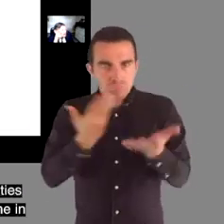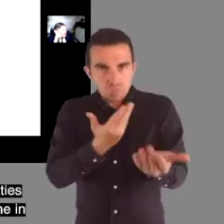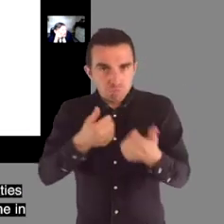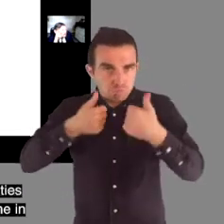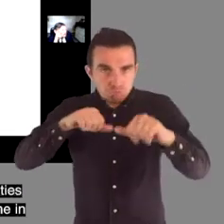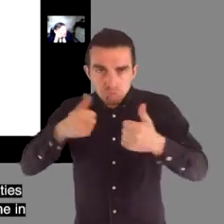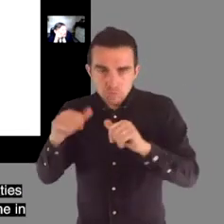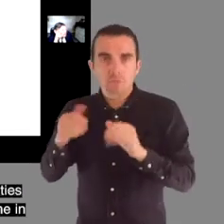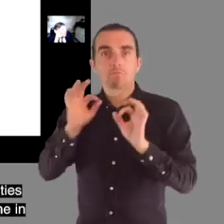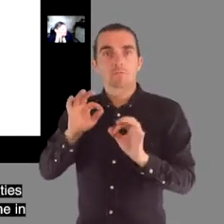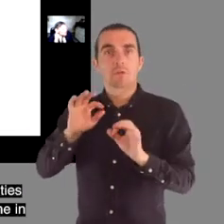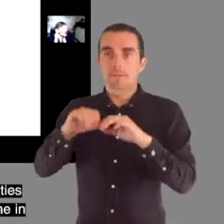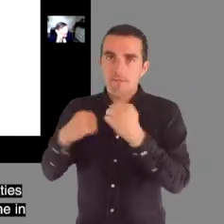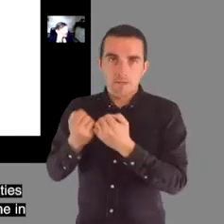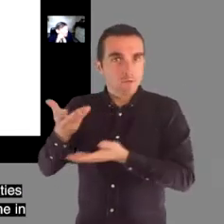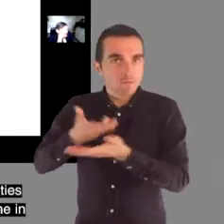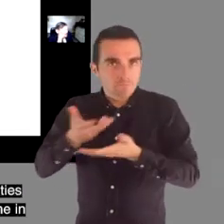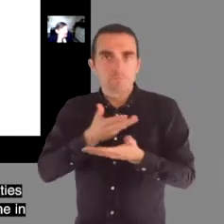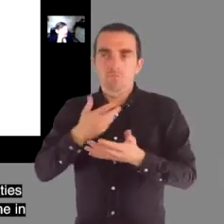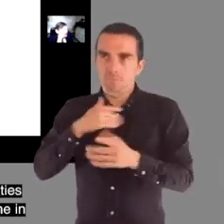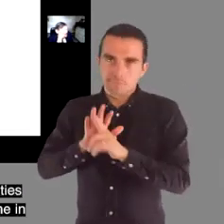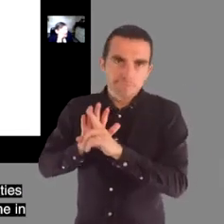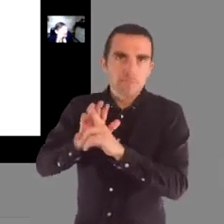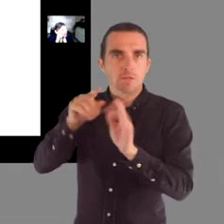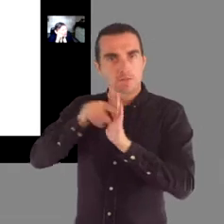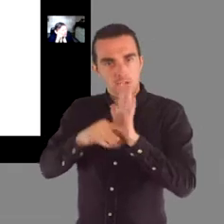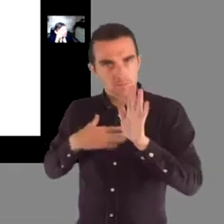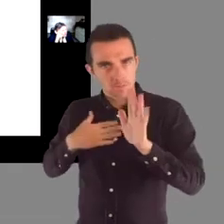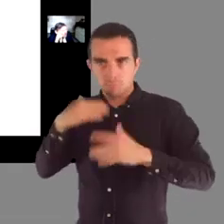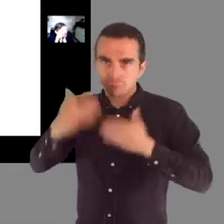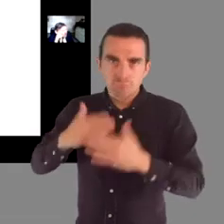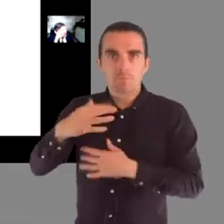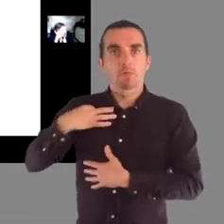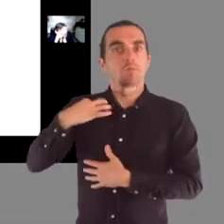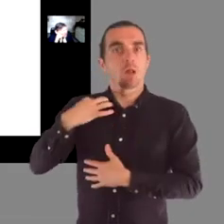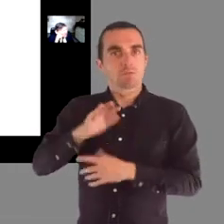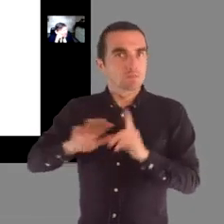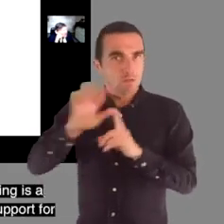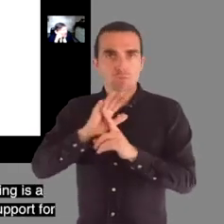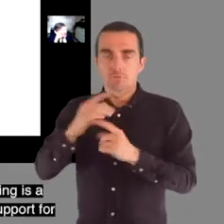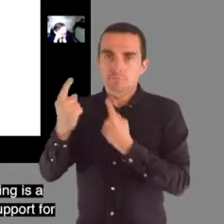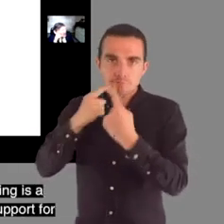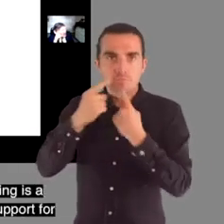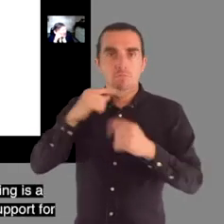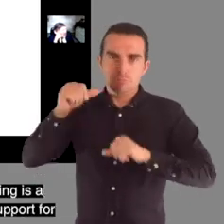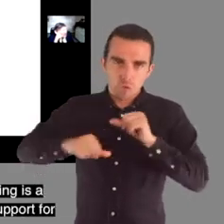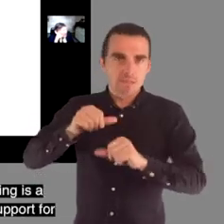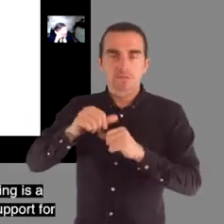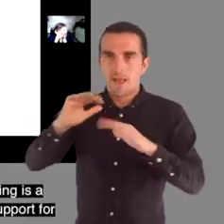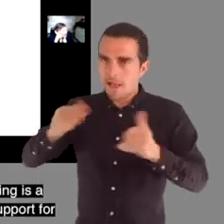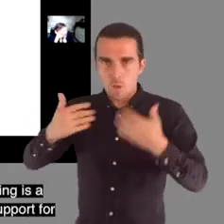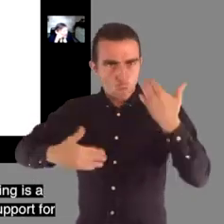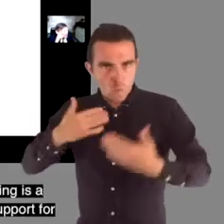national consultations with civil society. And that's where we can come in and really push our agendas. As